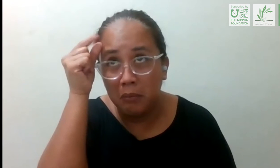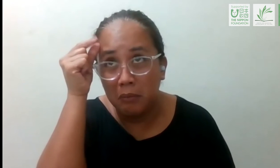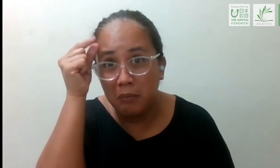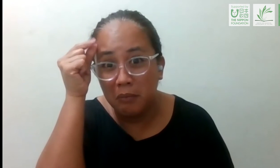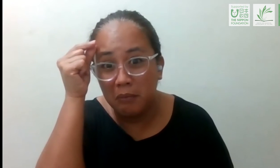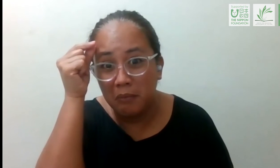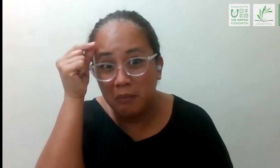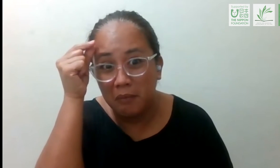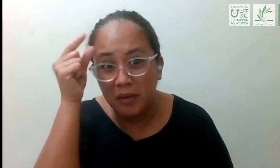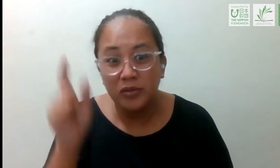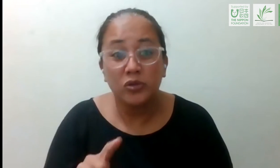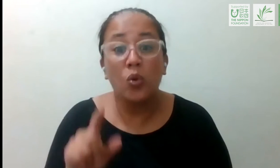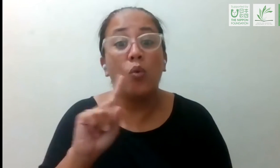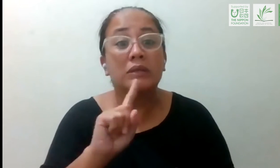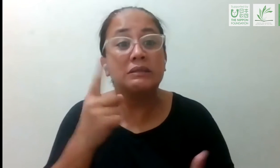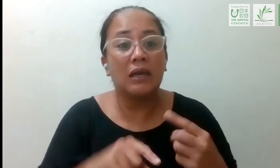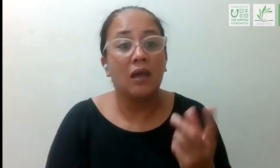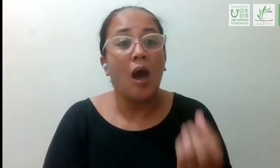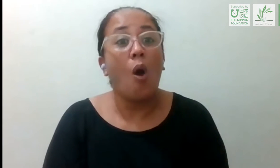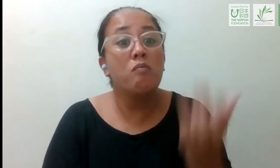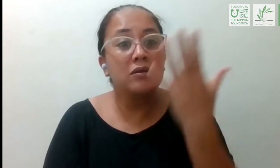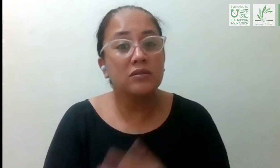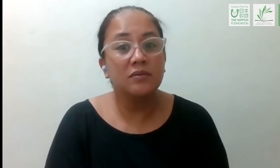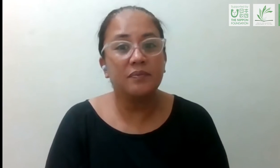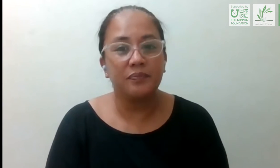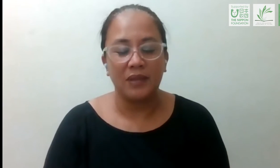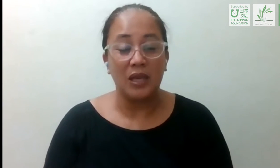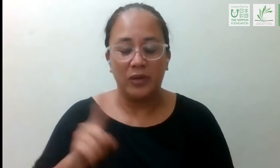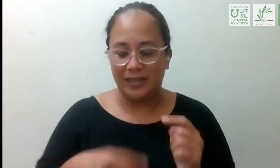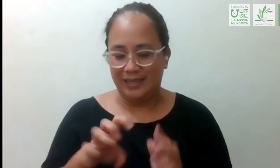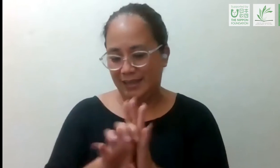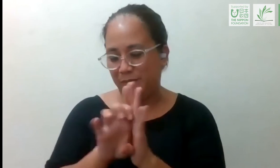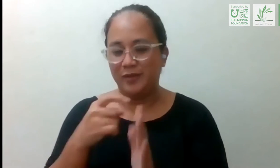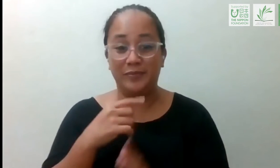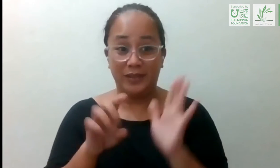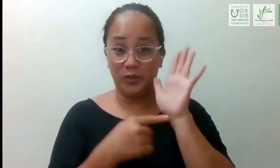much? You wouldn't say, for example,